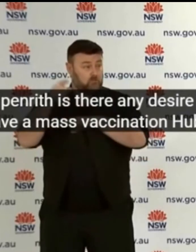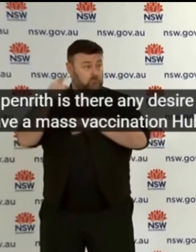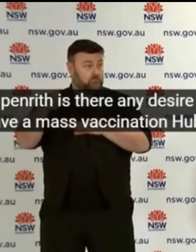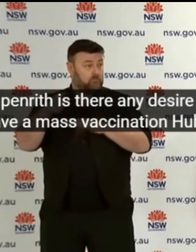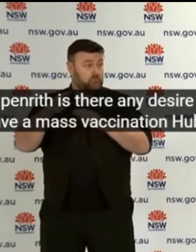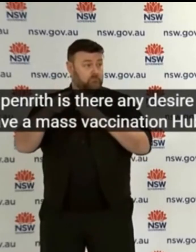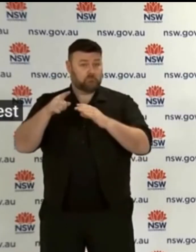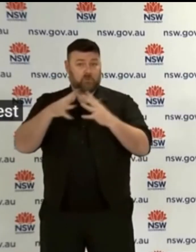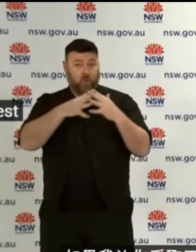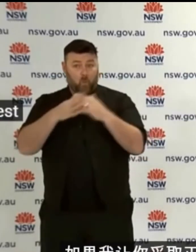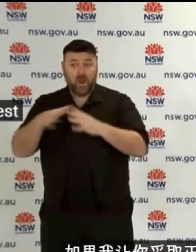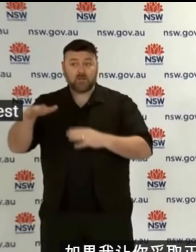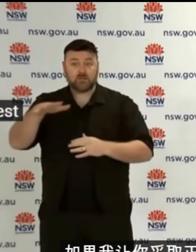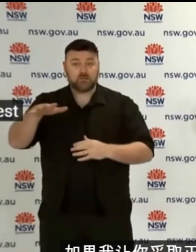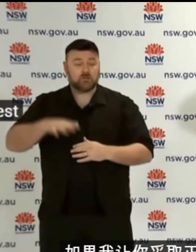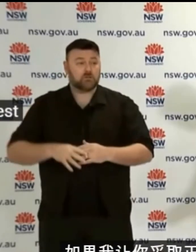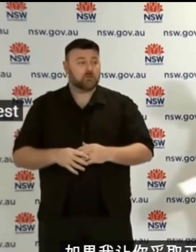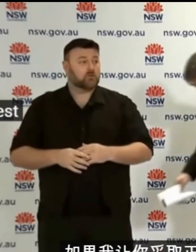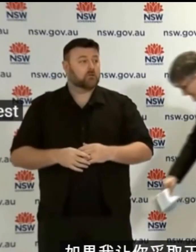Should I let you take that? Sure. Yeah, sorry, Premier.